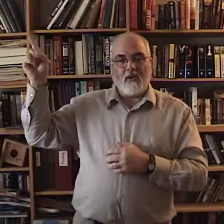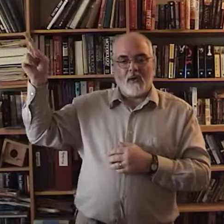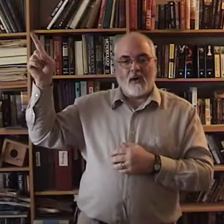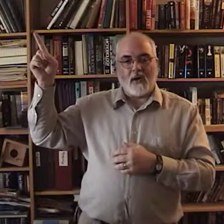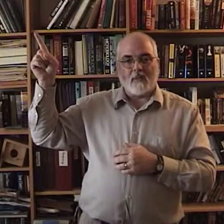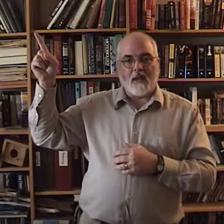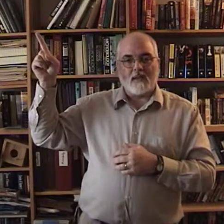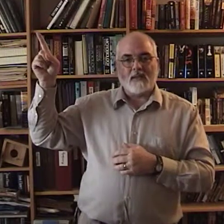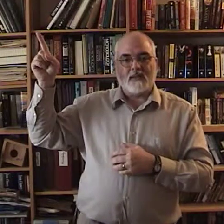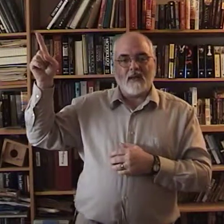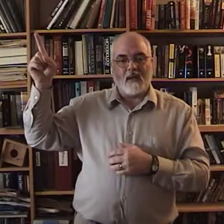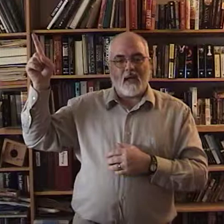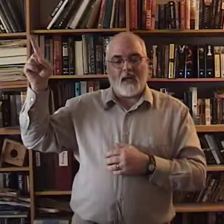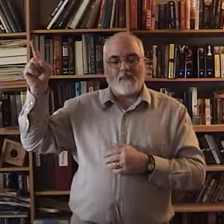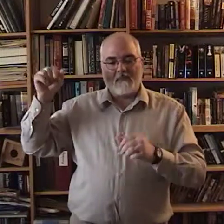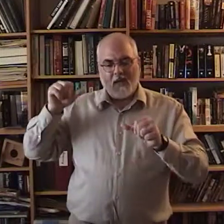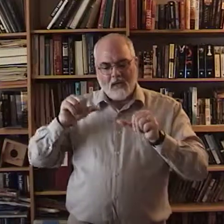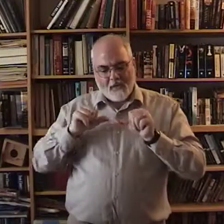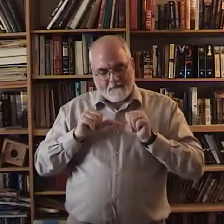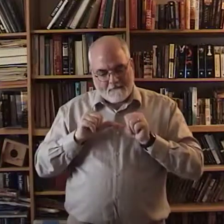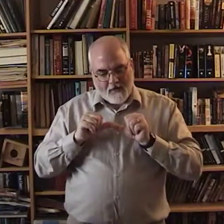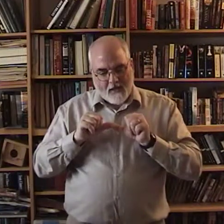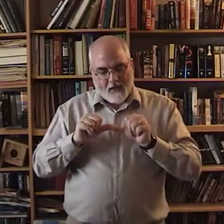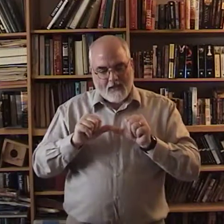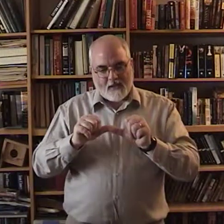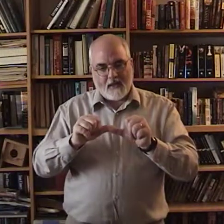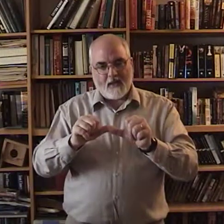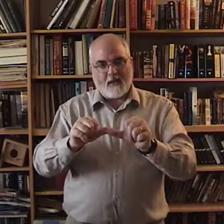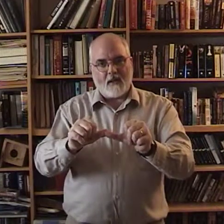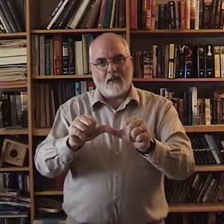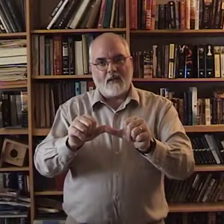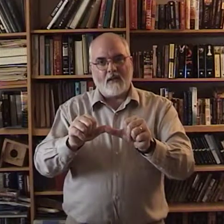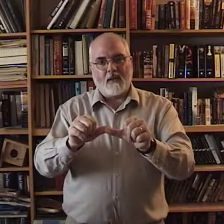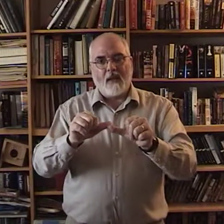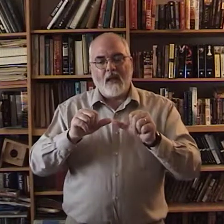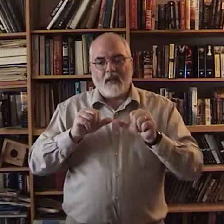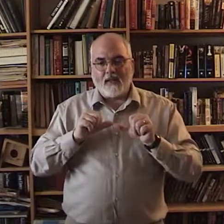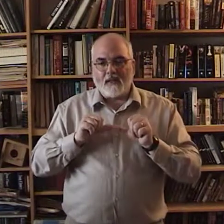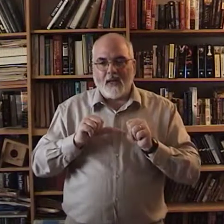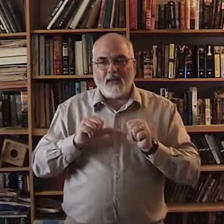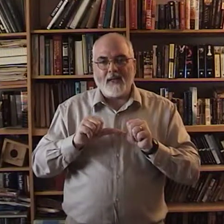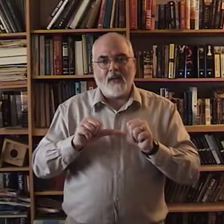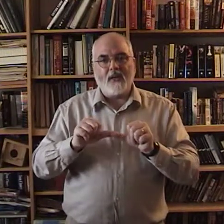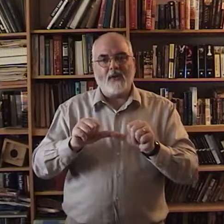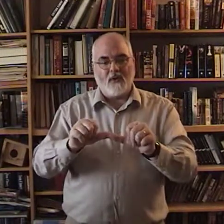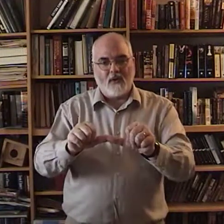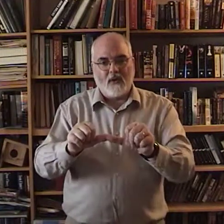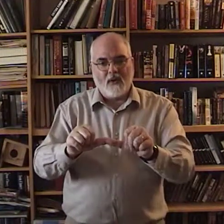already talked about, still came. Still. This is continued.